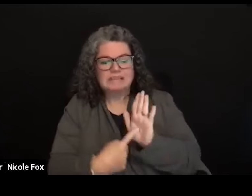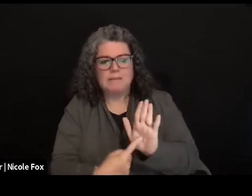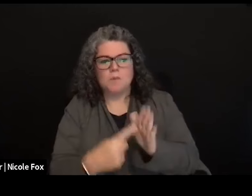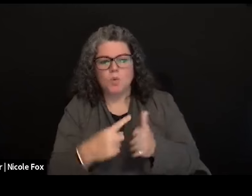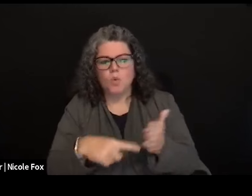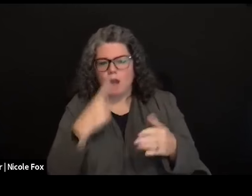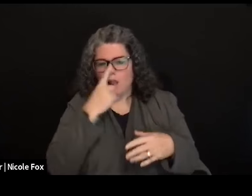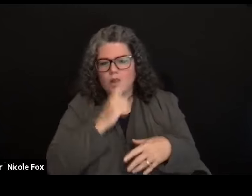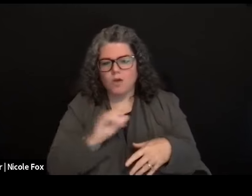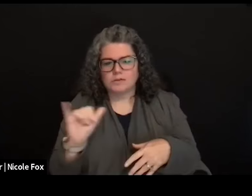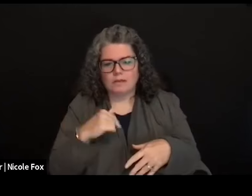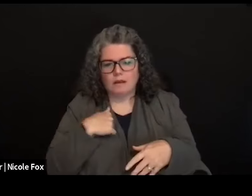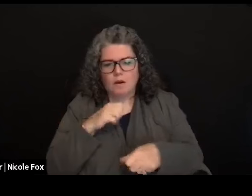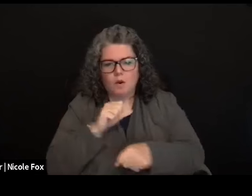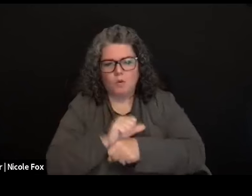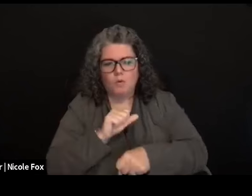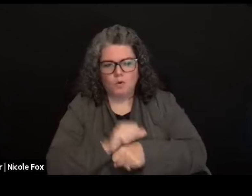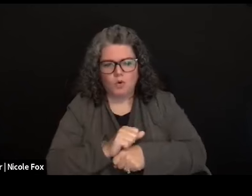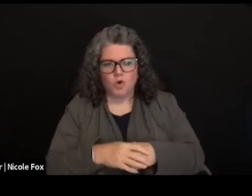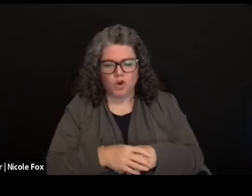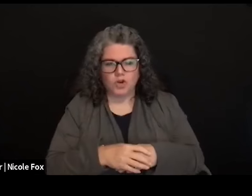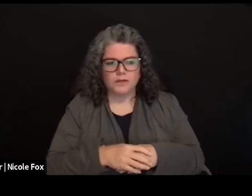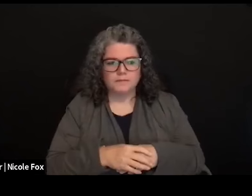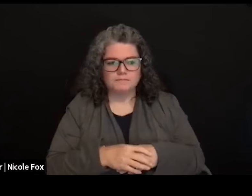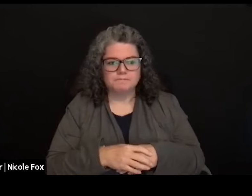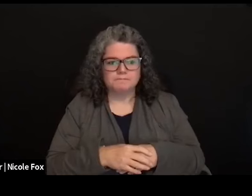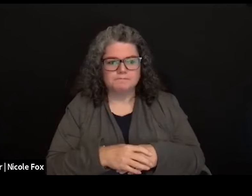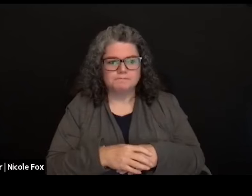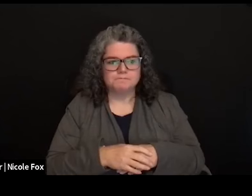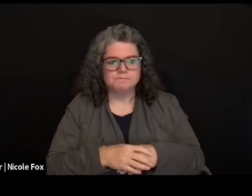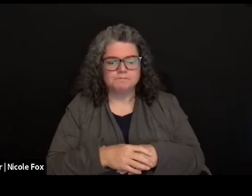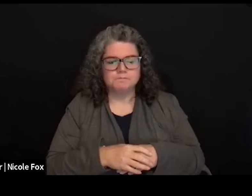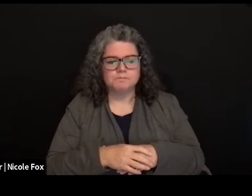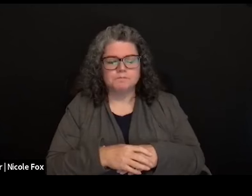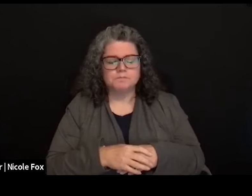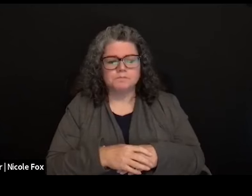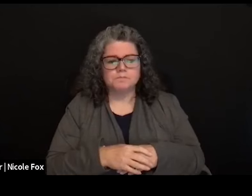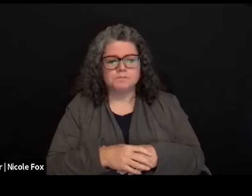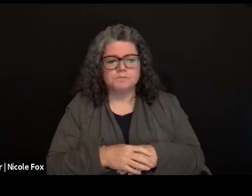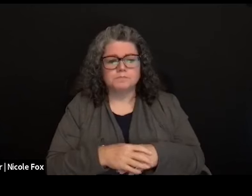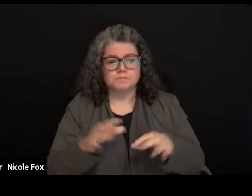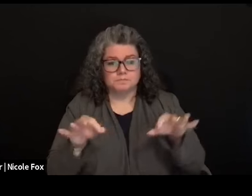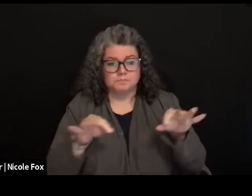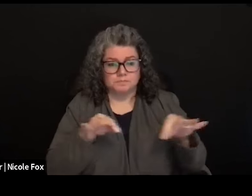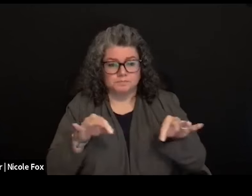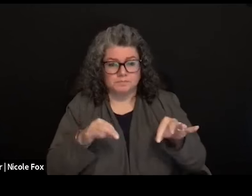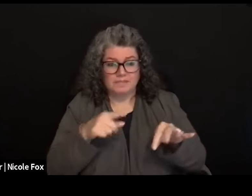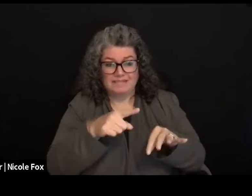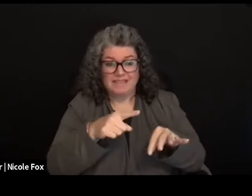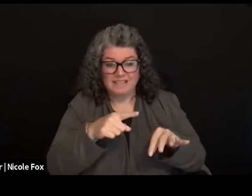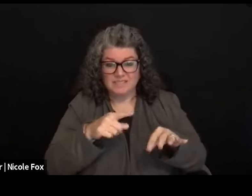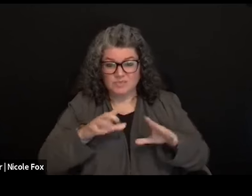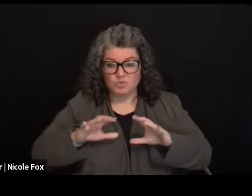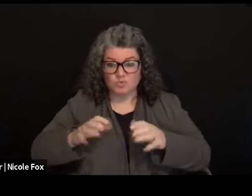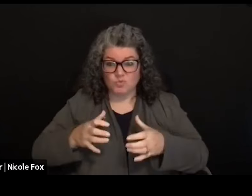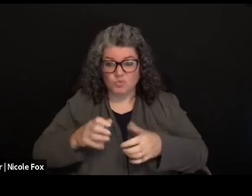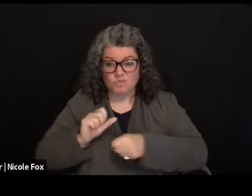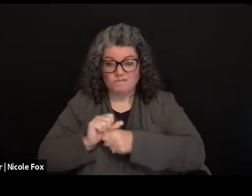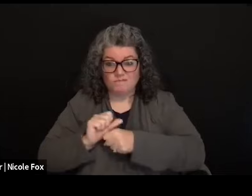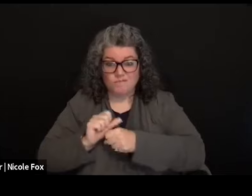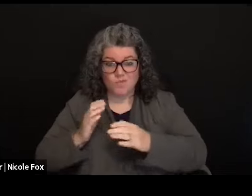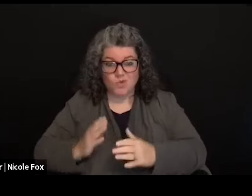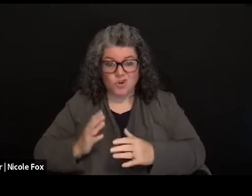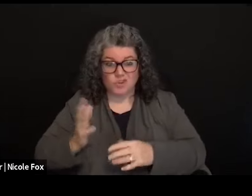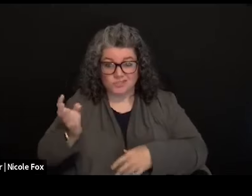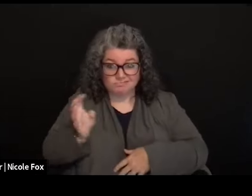happening. Yes, this is a video. So what I want to point out here is we are showing a crew that is in